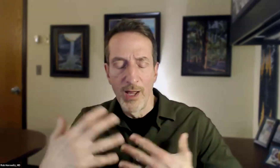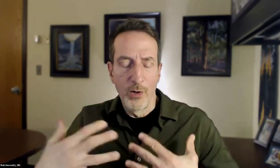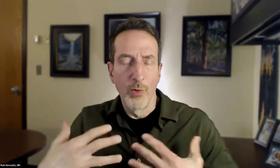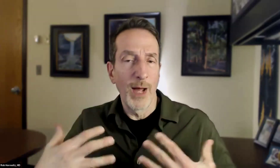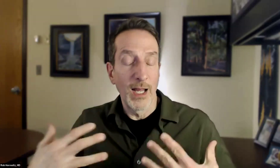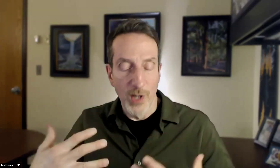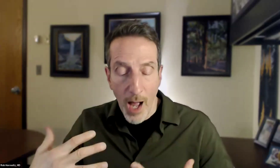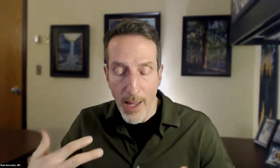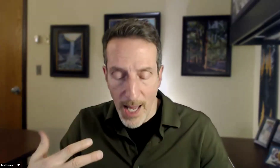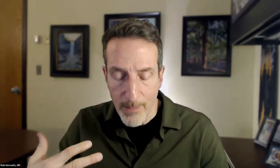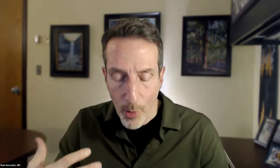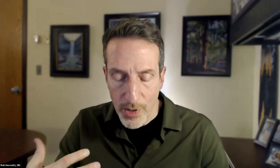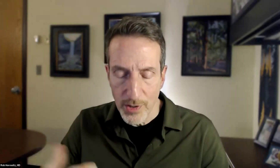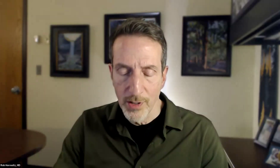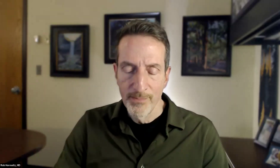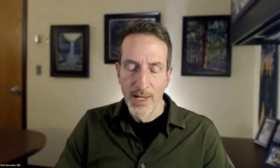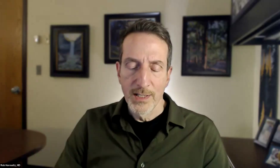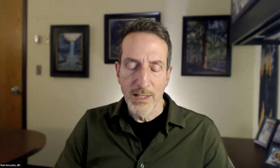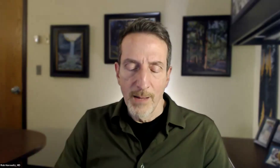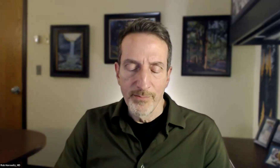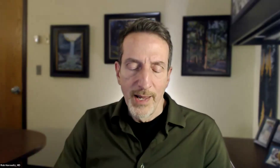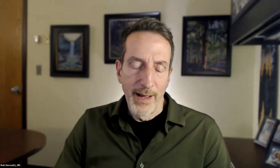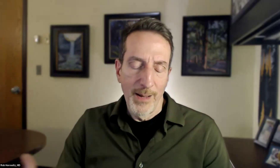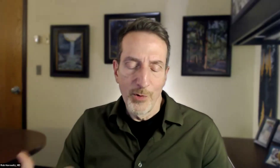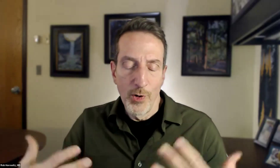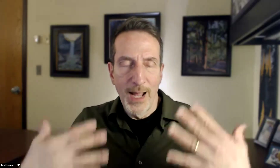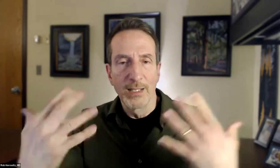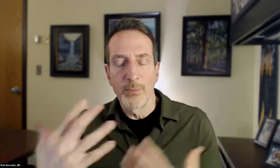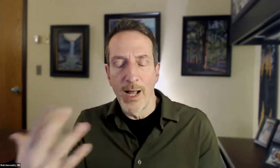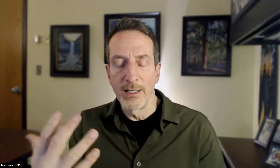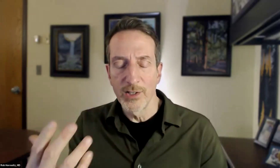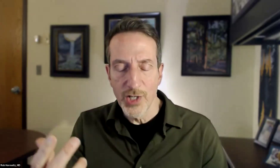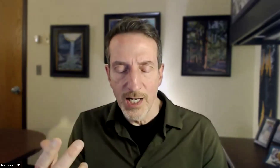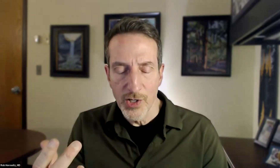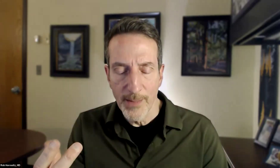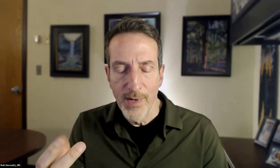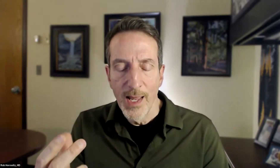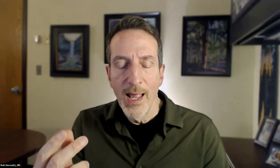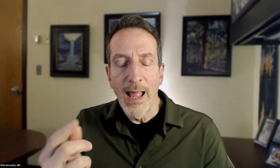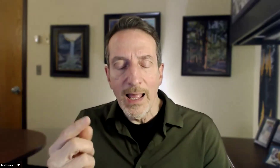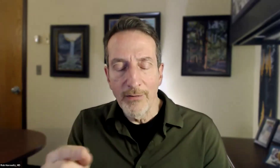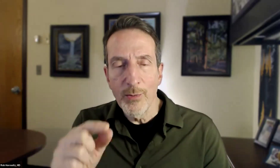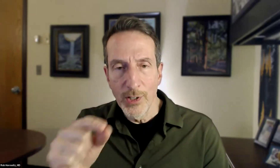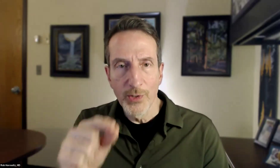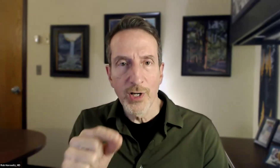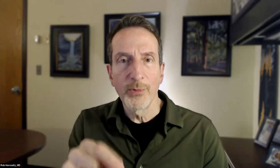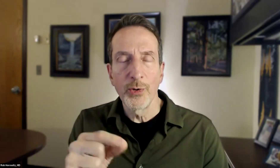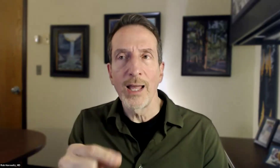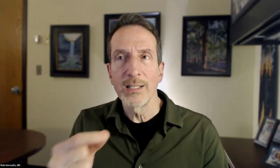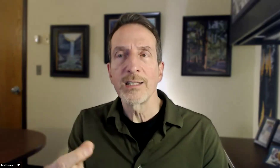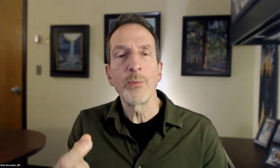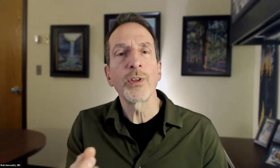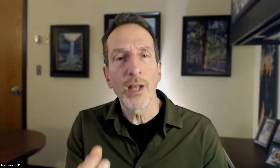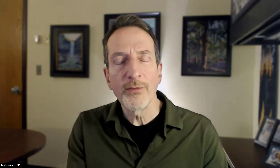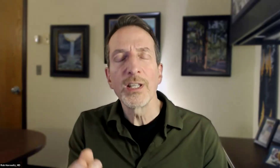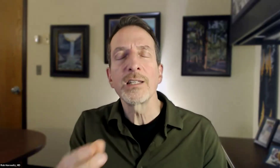dealing with who am I as a mortal, some who am I in this body that's changing. Everyone who has come through,